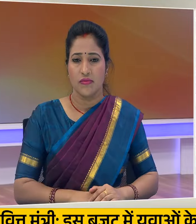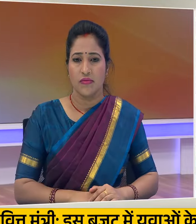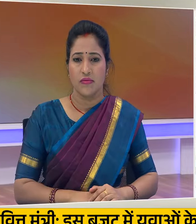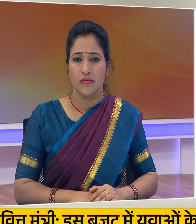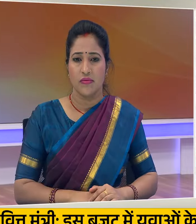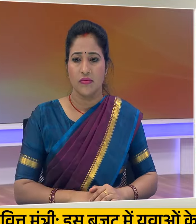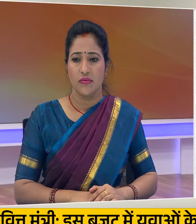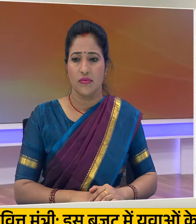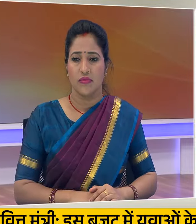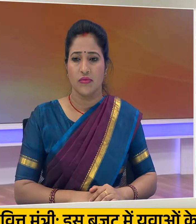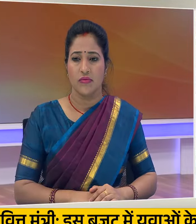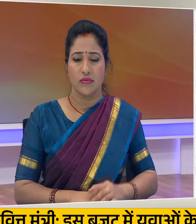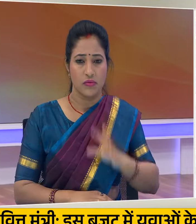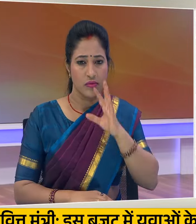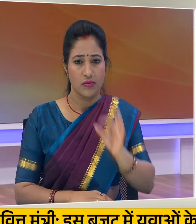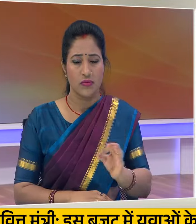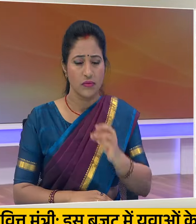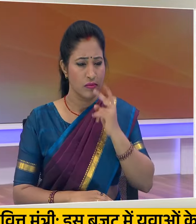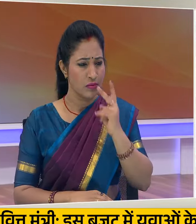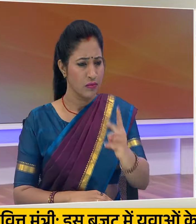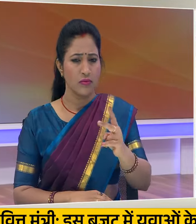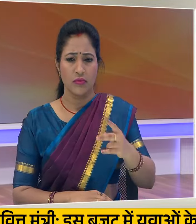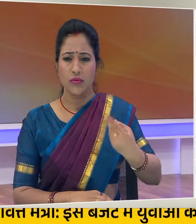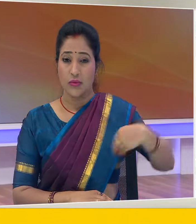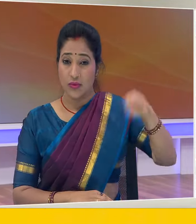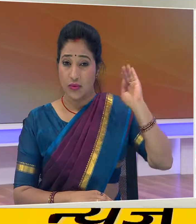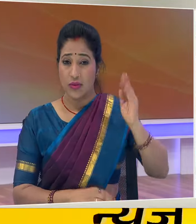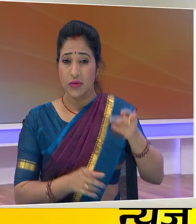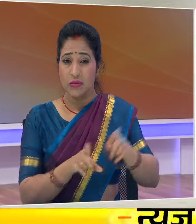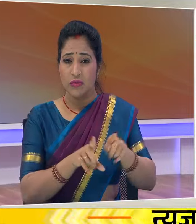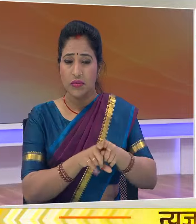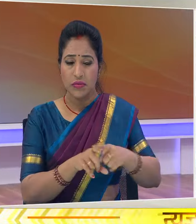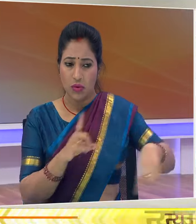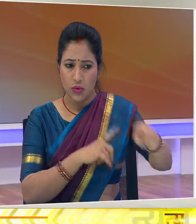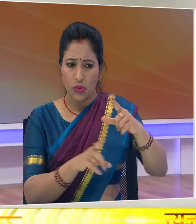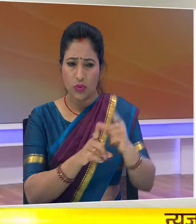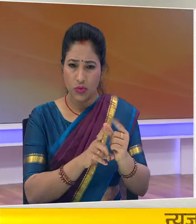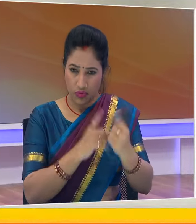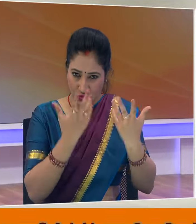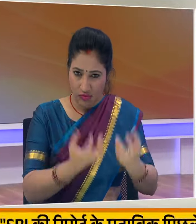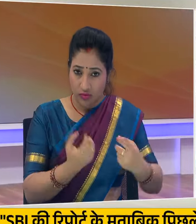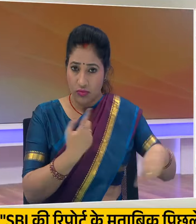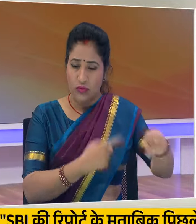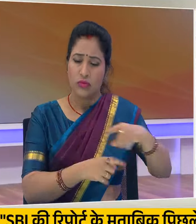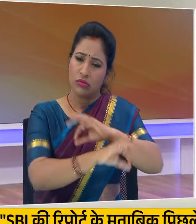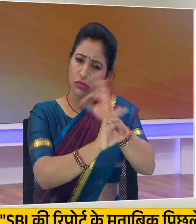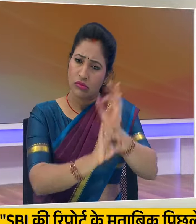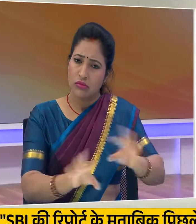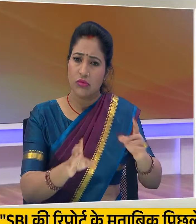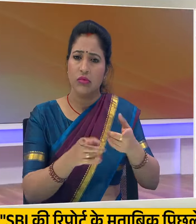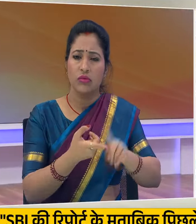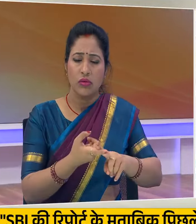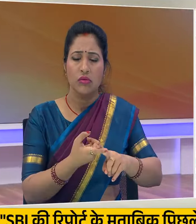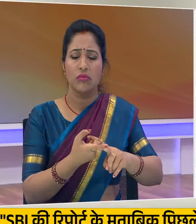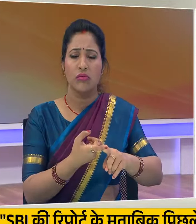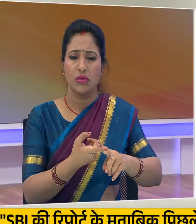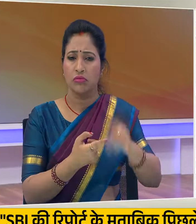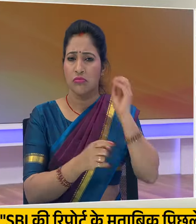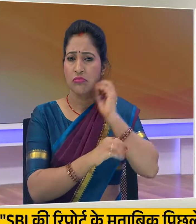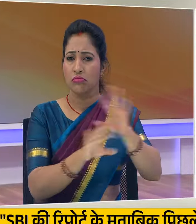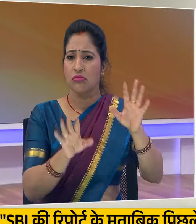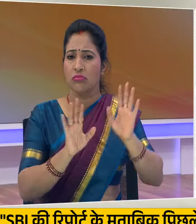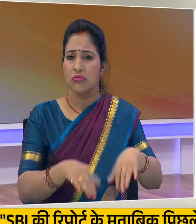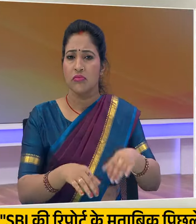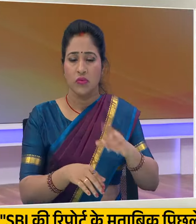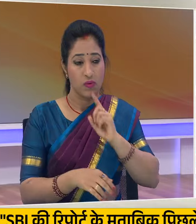It actually seeks to consolidate all the earlier accomplishments. It also outlines measures